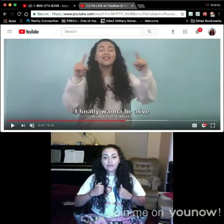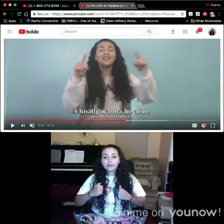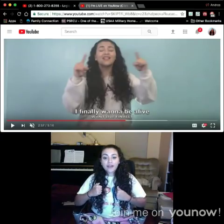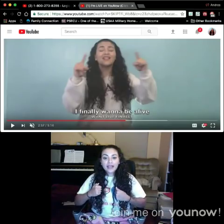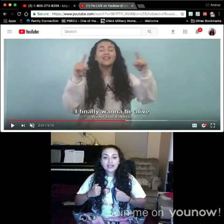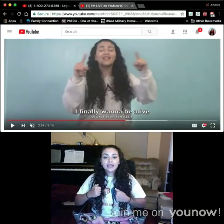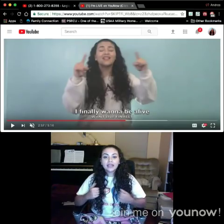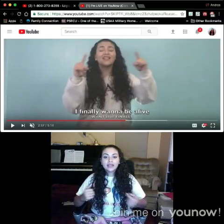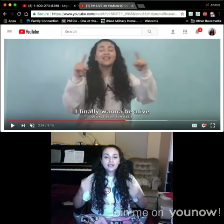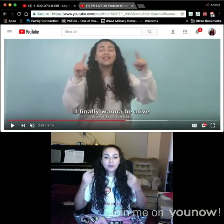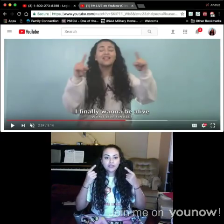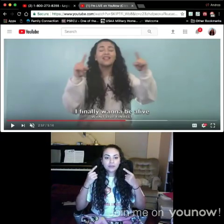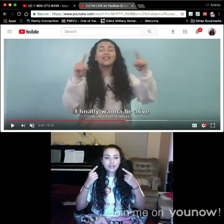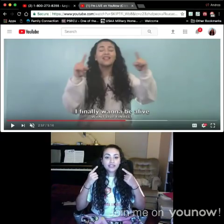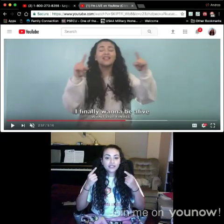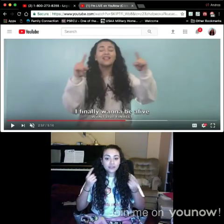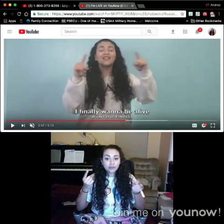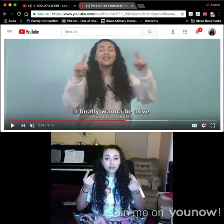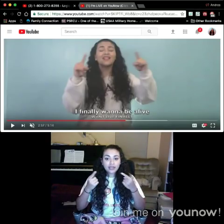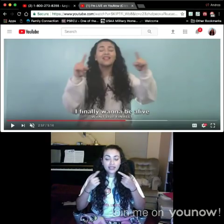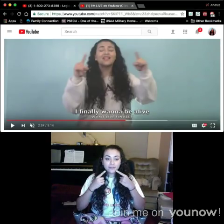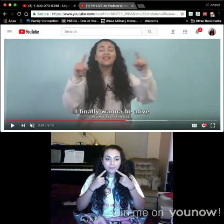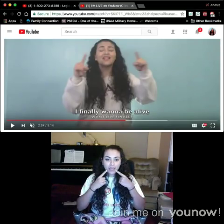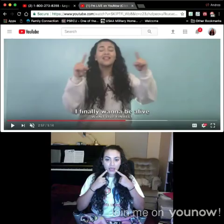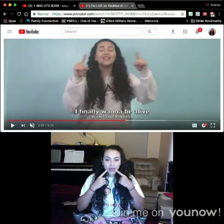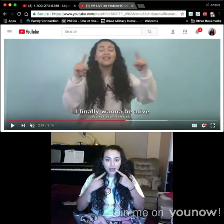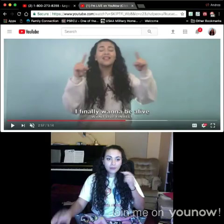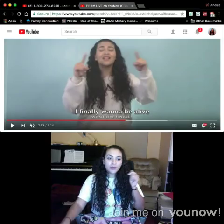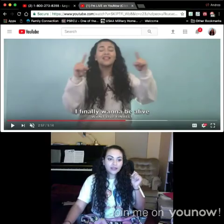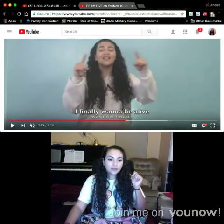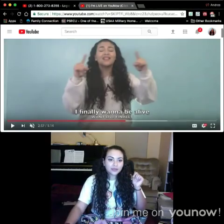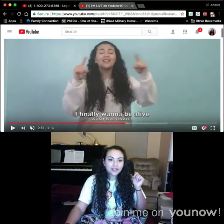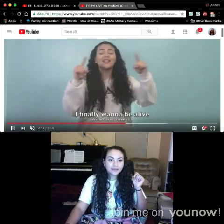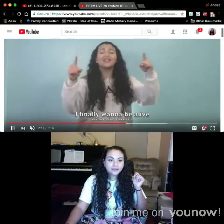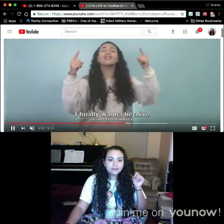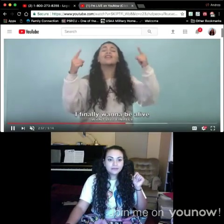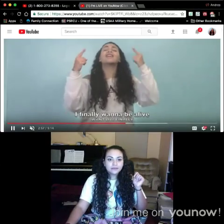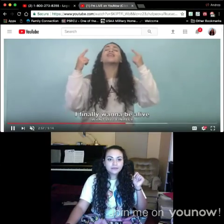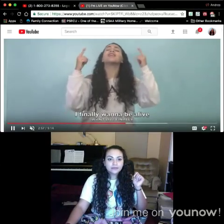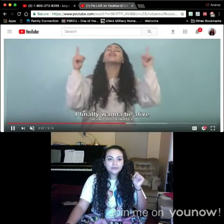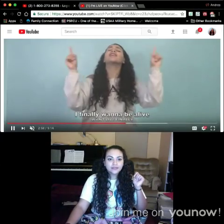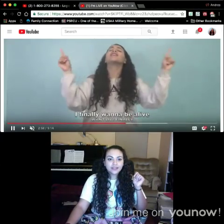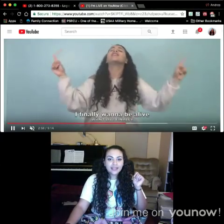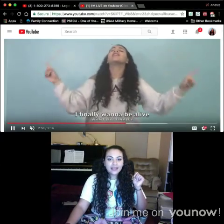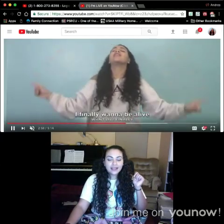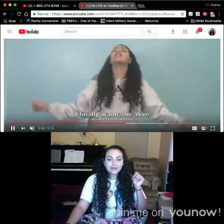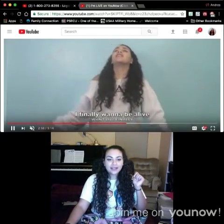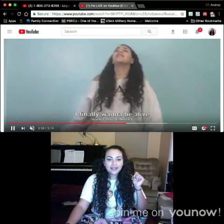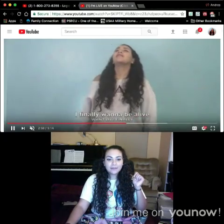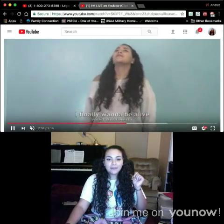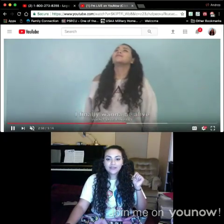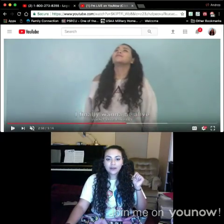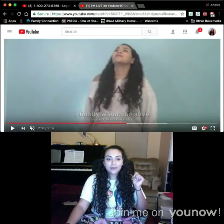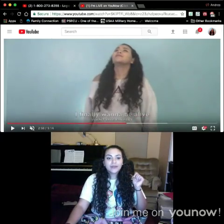before. For finally, it's supposed to be, it's very similar to what I did. Okay, let's watch what I did. Yeah, that's what I